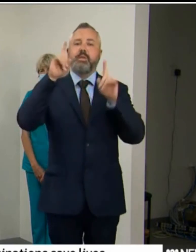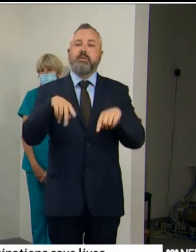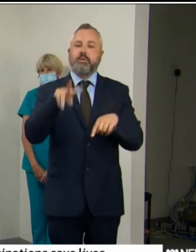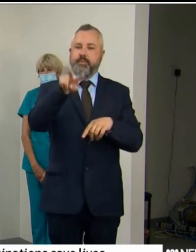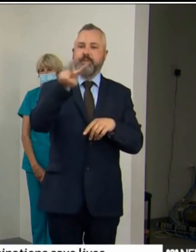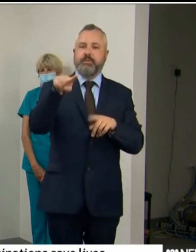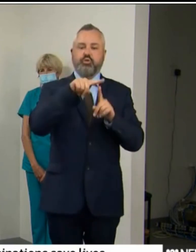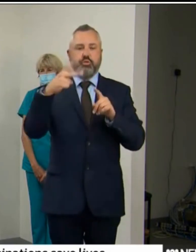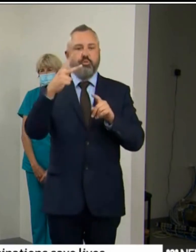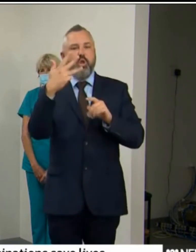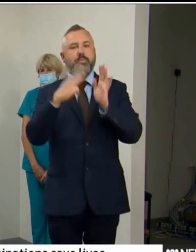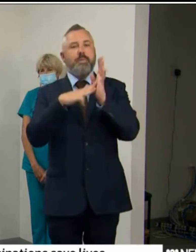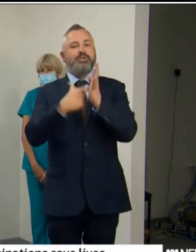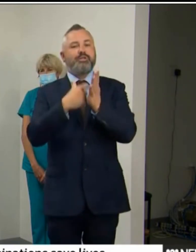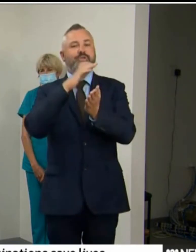29th of March,